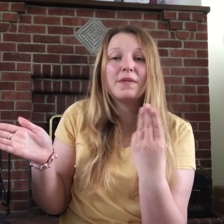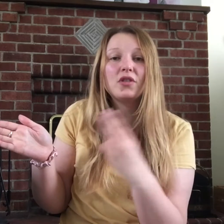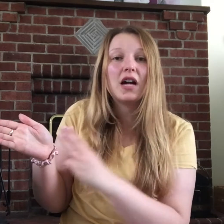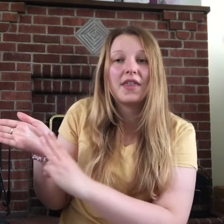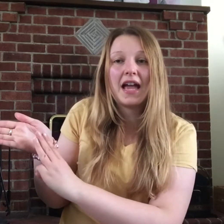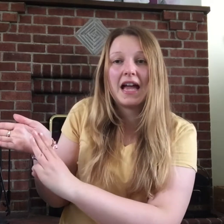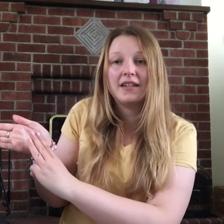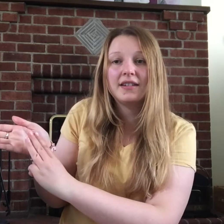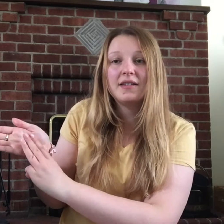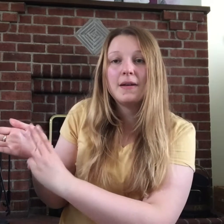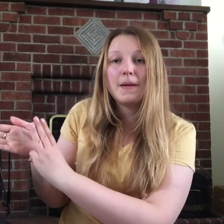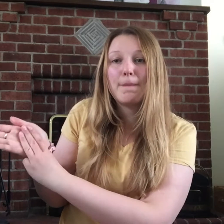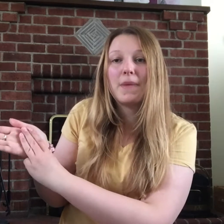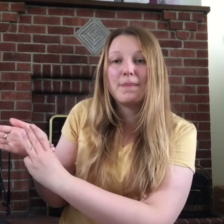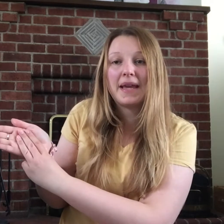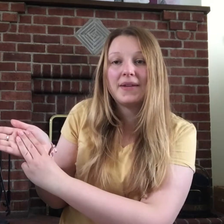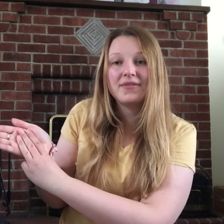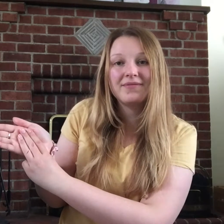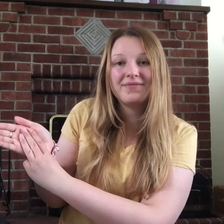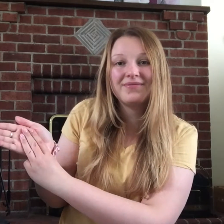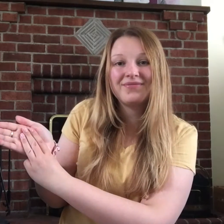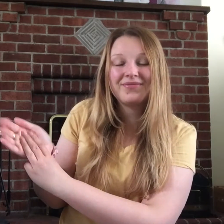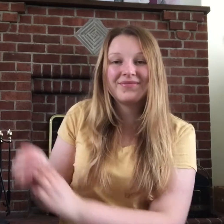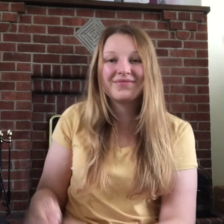your other hand. Mummy.